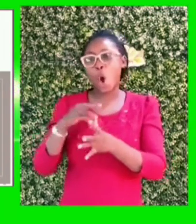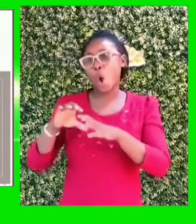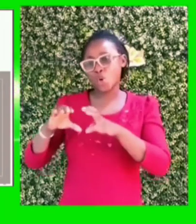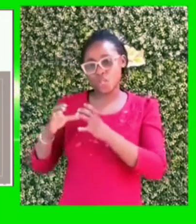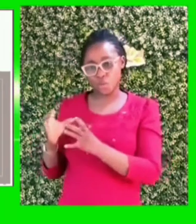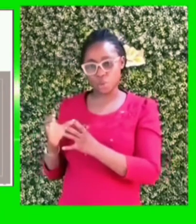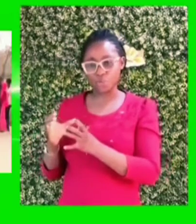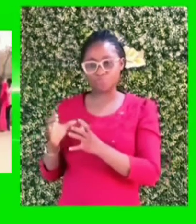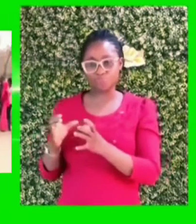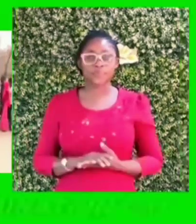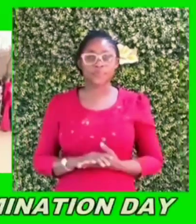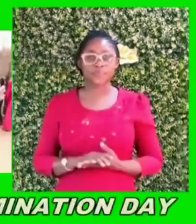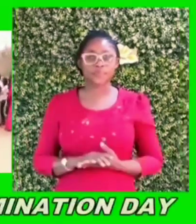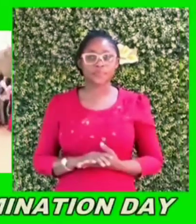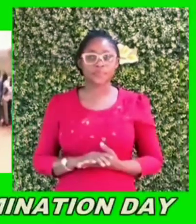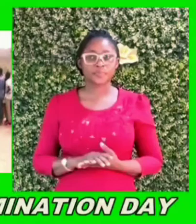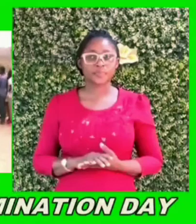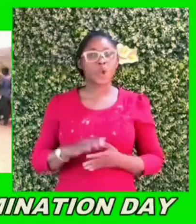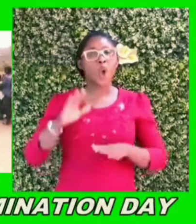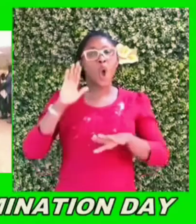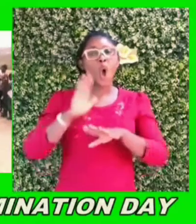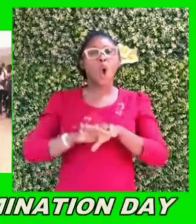session.